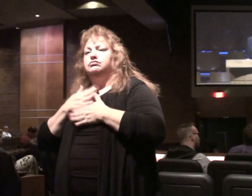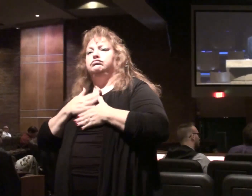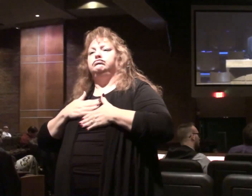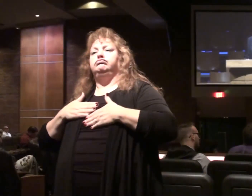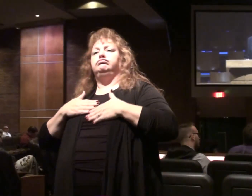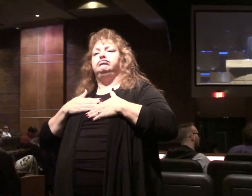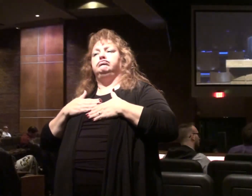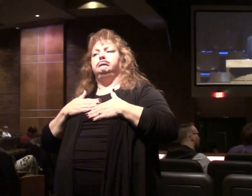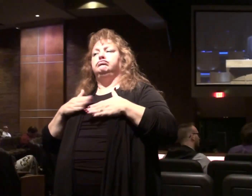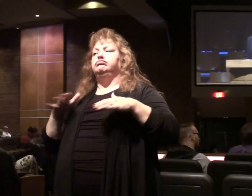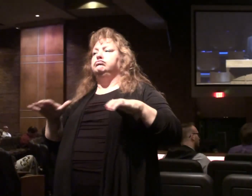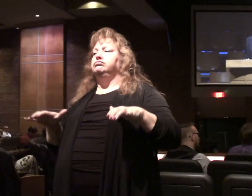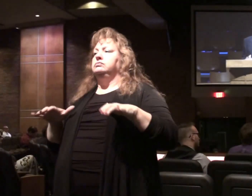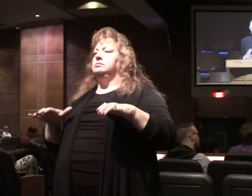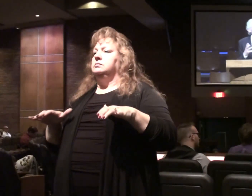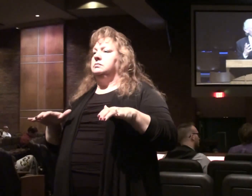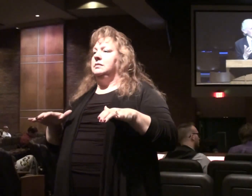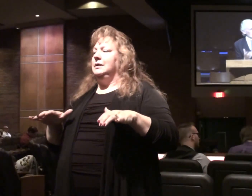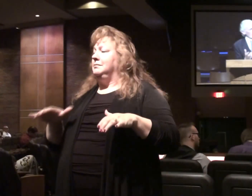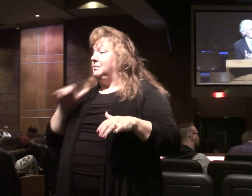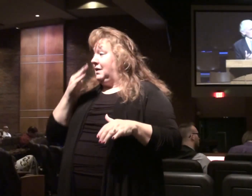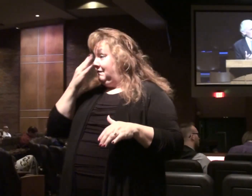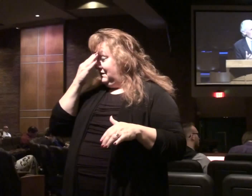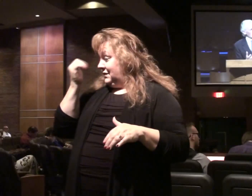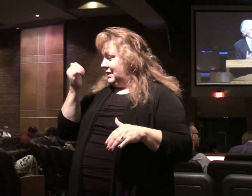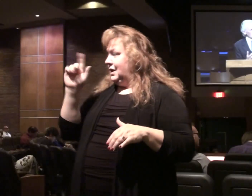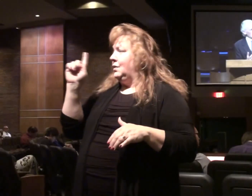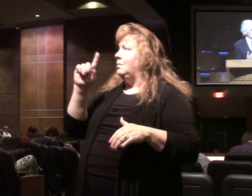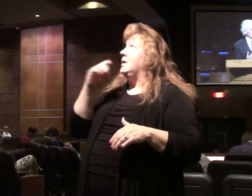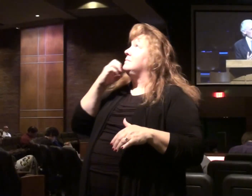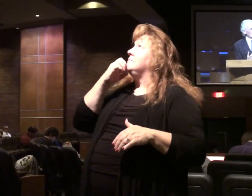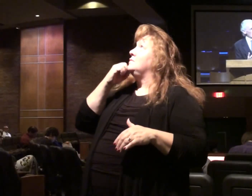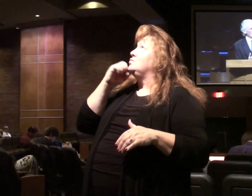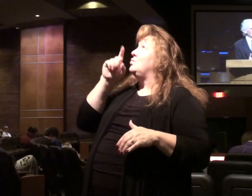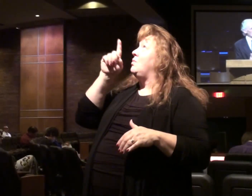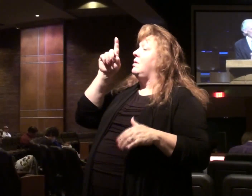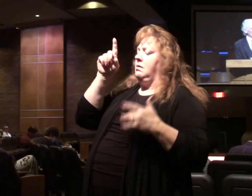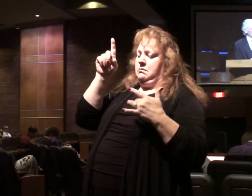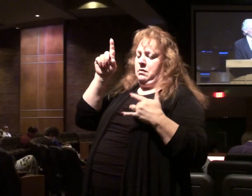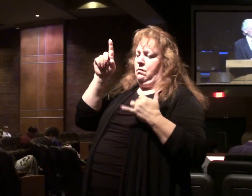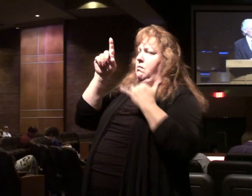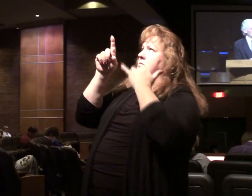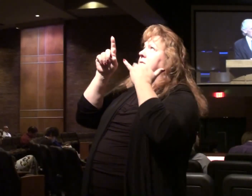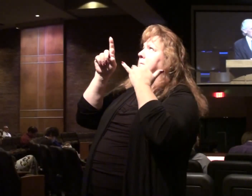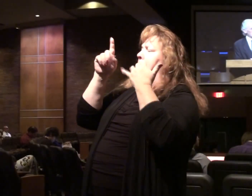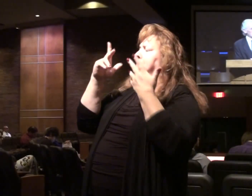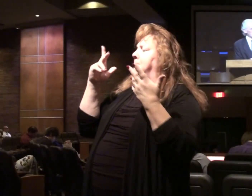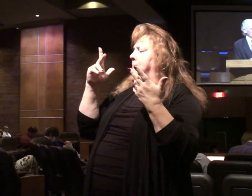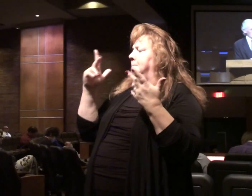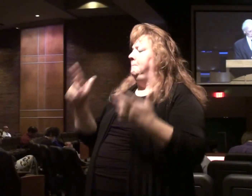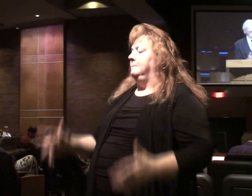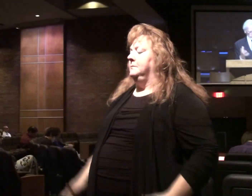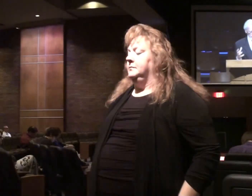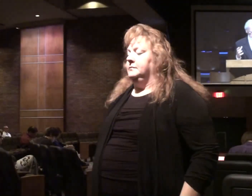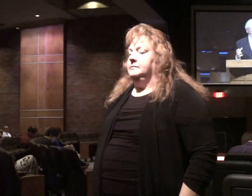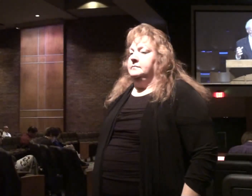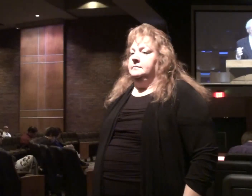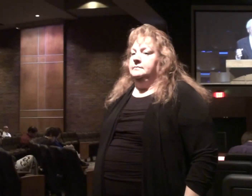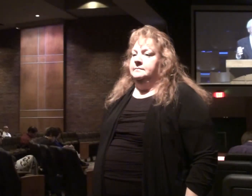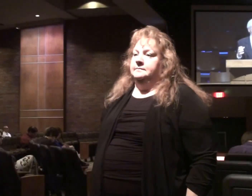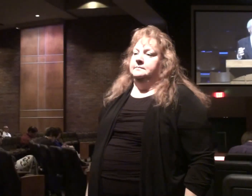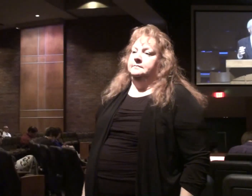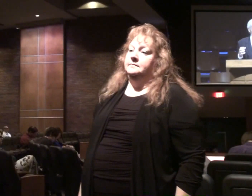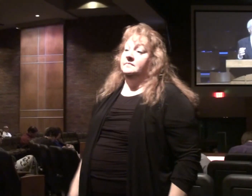do them. But I must not forget where my treasure is, there my heart will be. Though I hold these